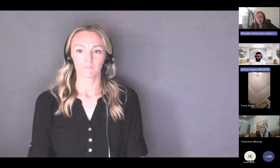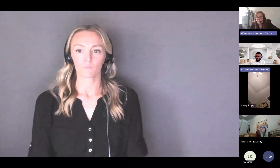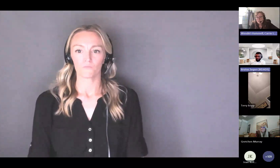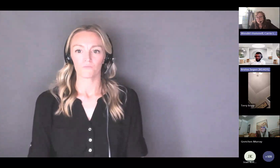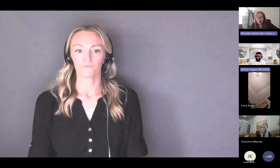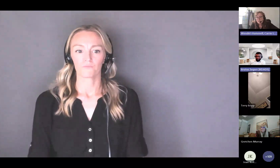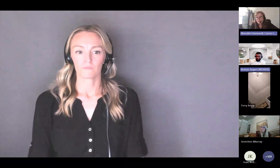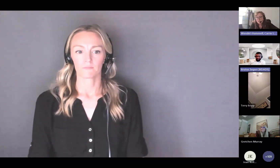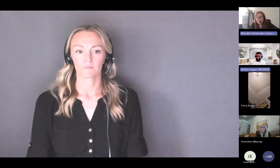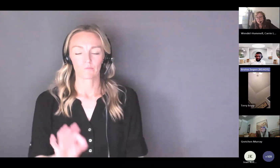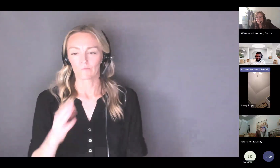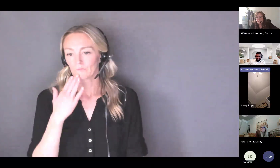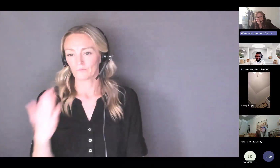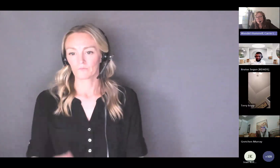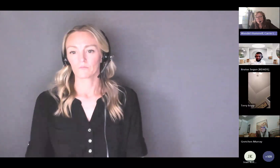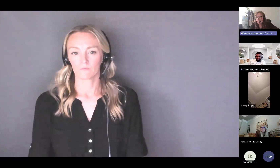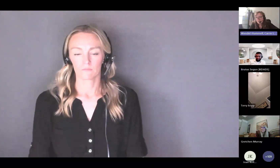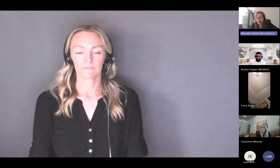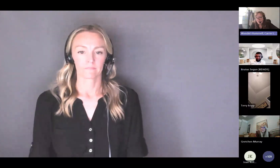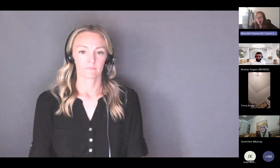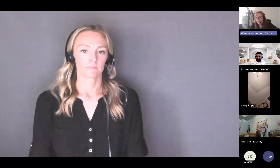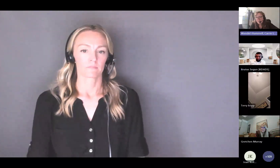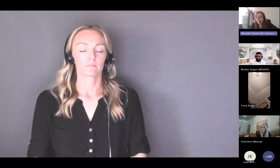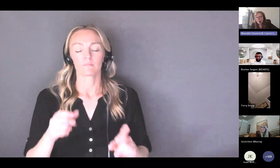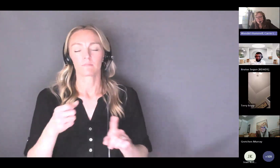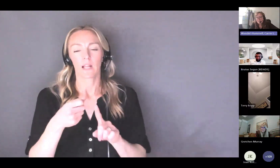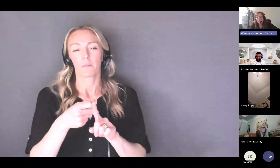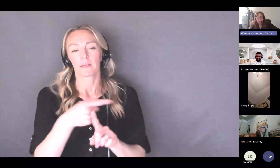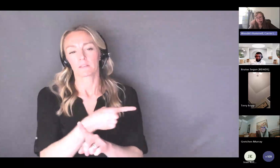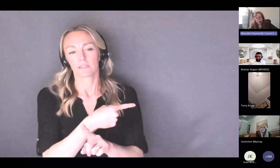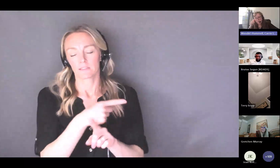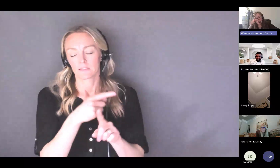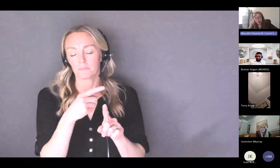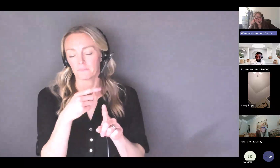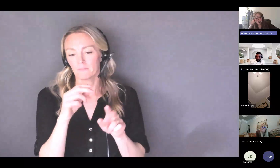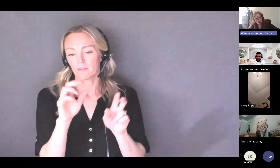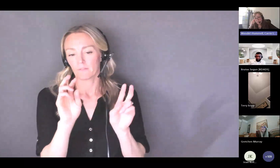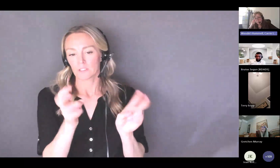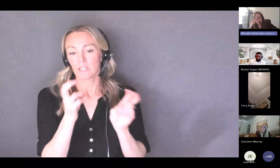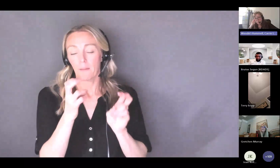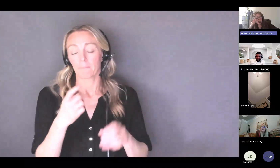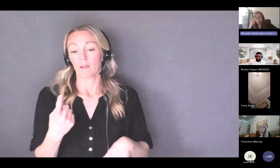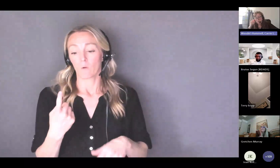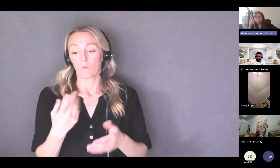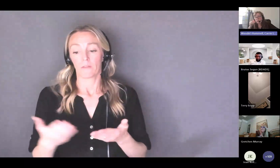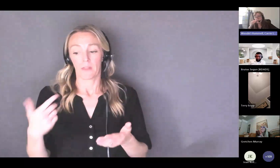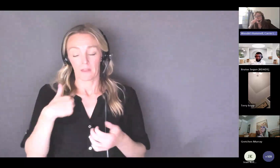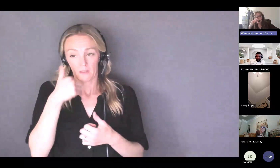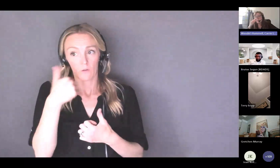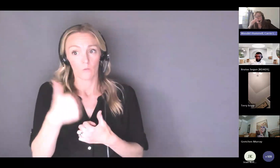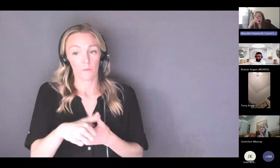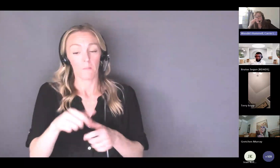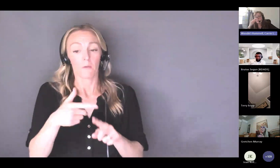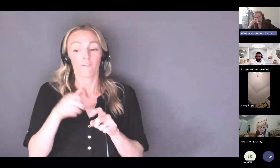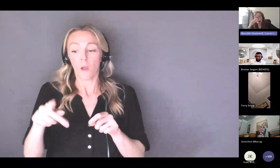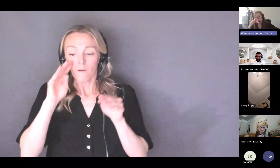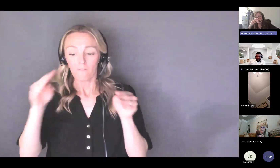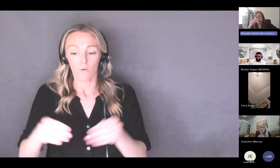And that was very much. Kind of on a different topic, not that exact example, but one of the things I remember most from the focus groups we